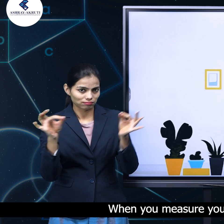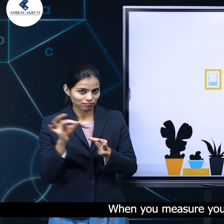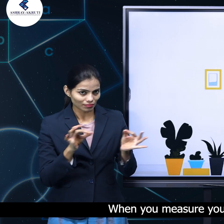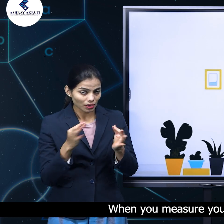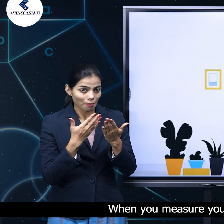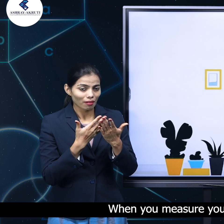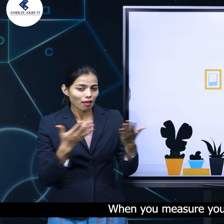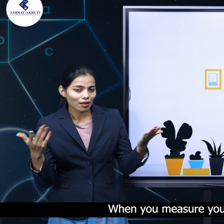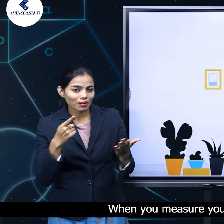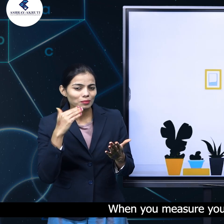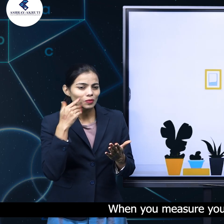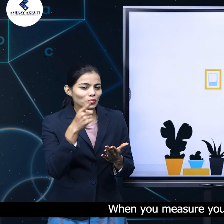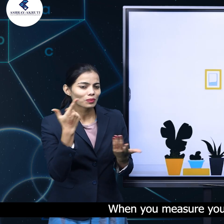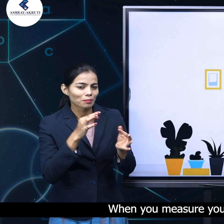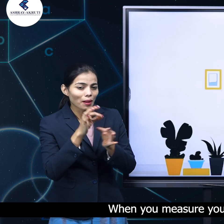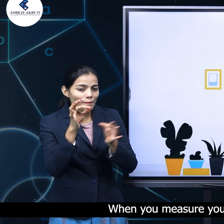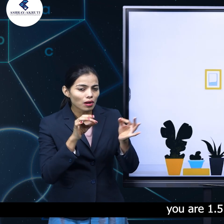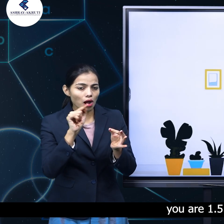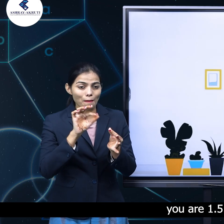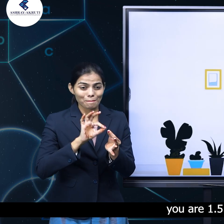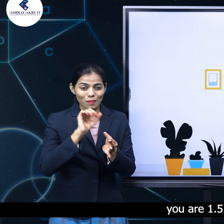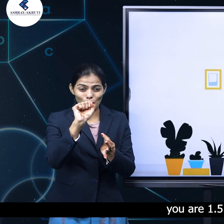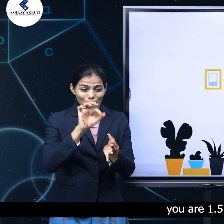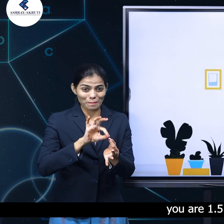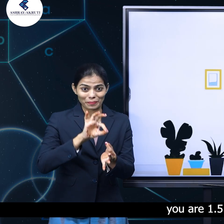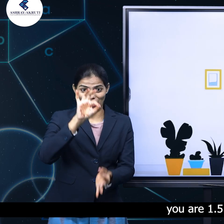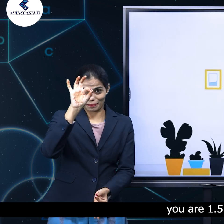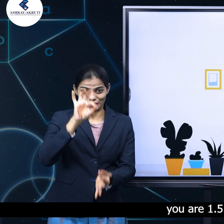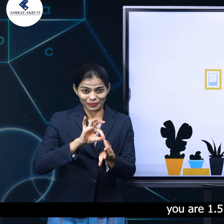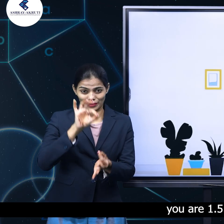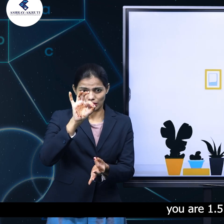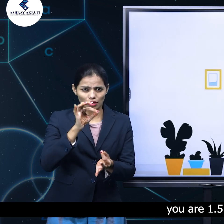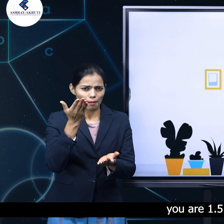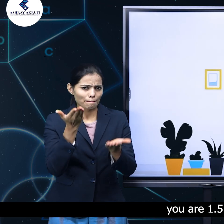When you measure your height, you might say you are 1.5 meters tall.